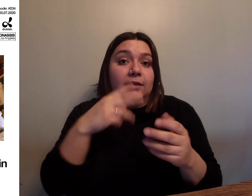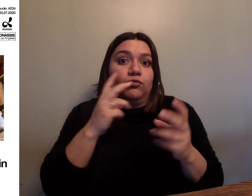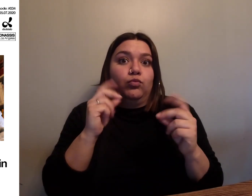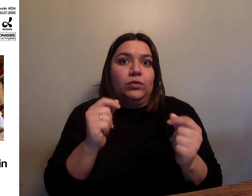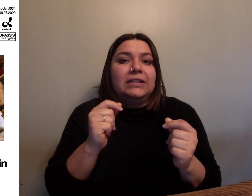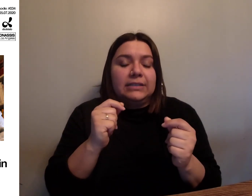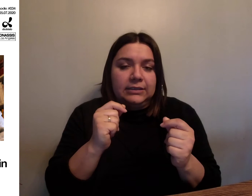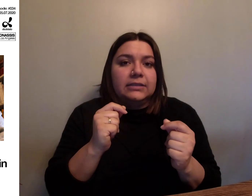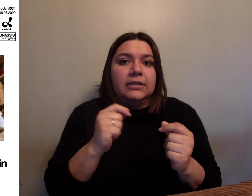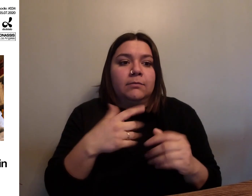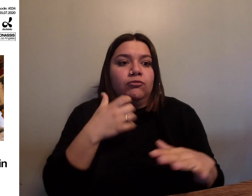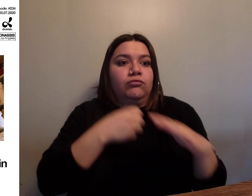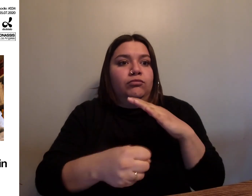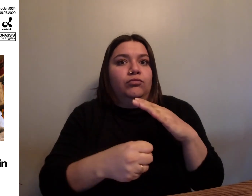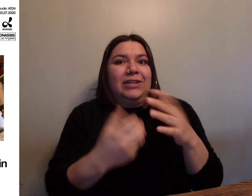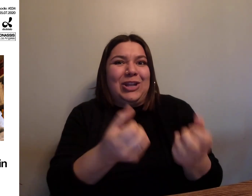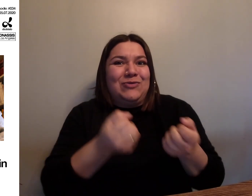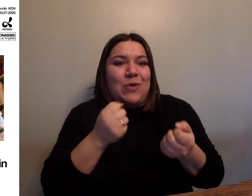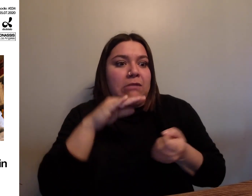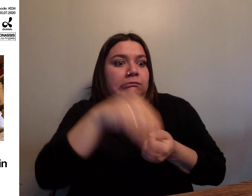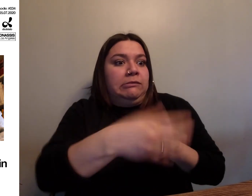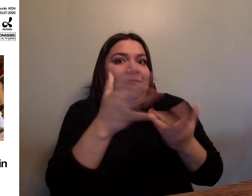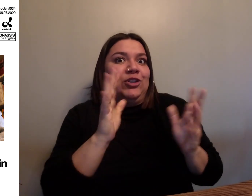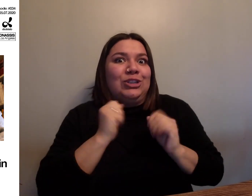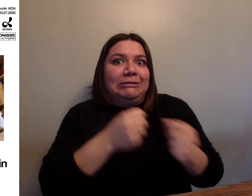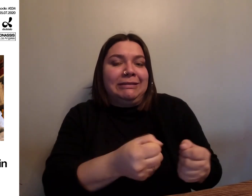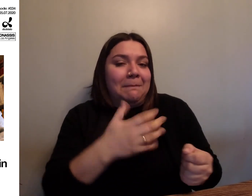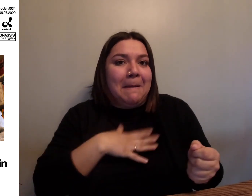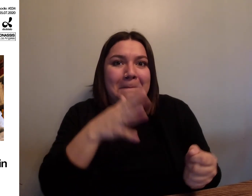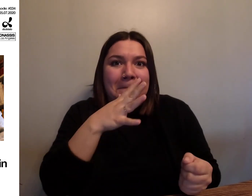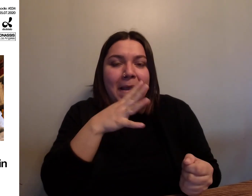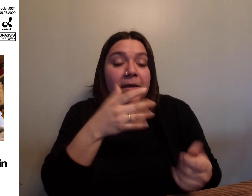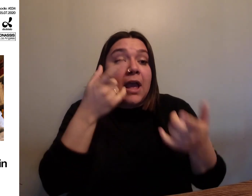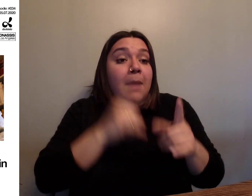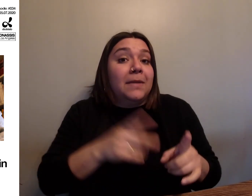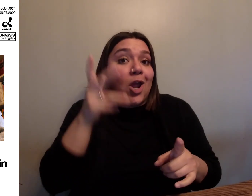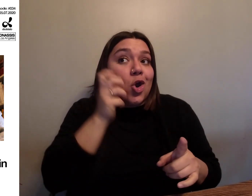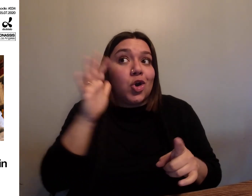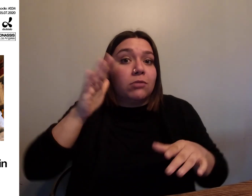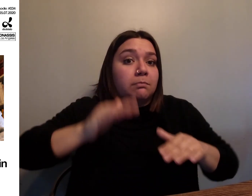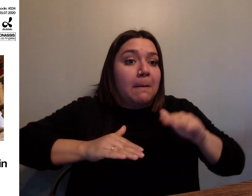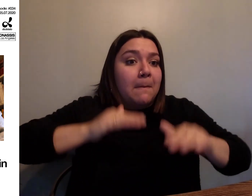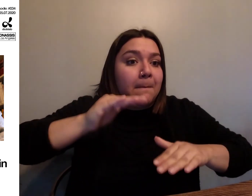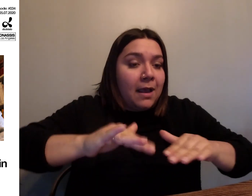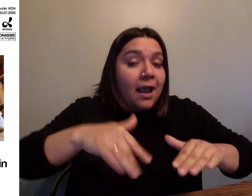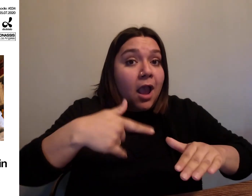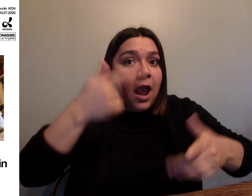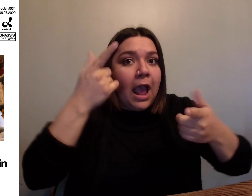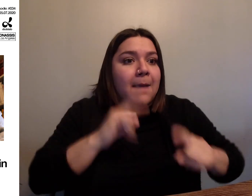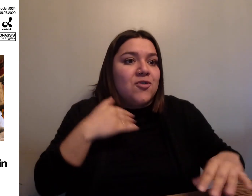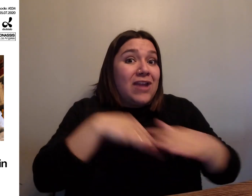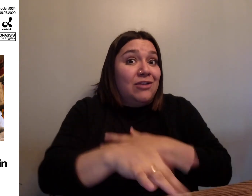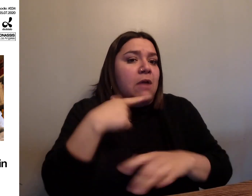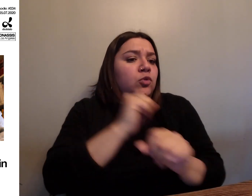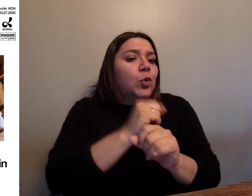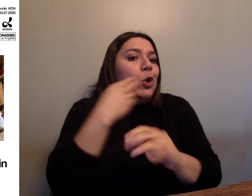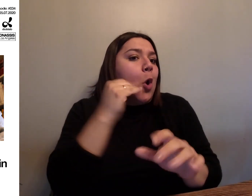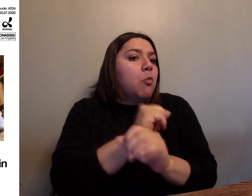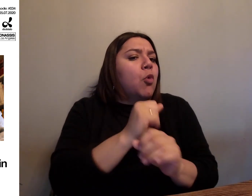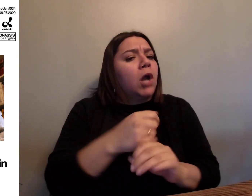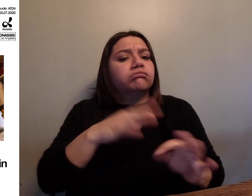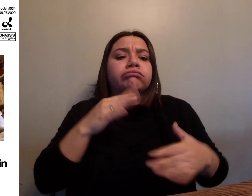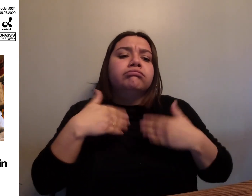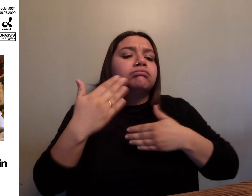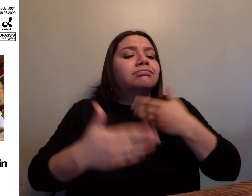I could quickly put it in a drawer when I heard my mother's footsteps, because when she came in, I was again working on